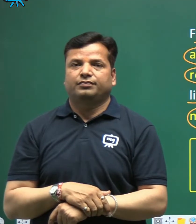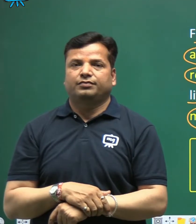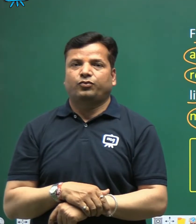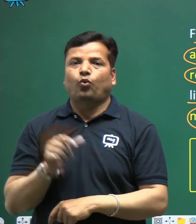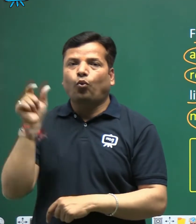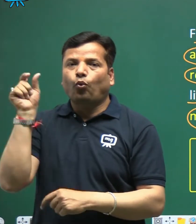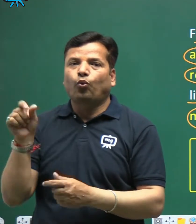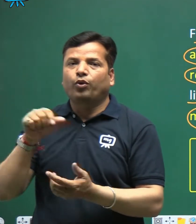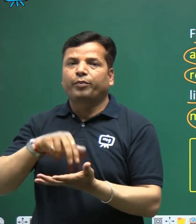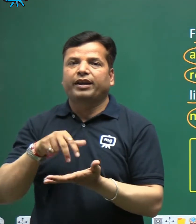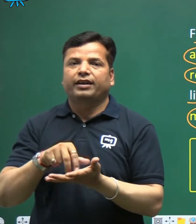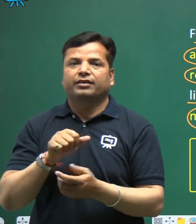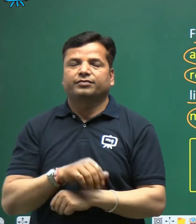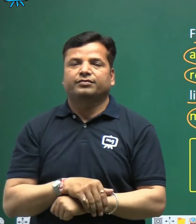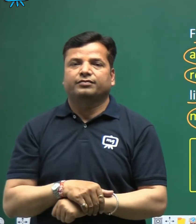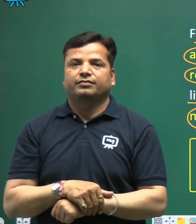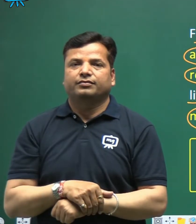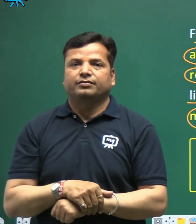Word meanings: